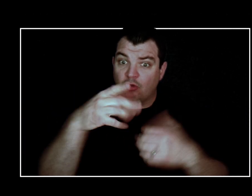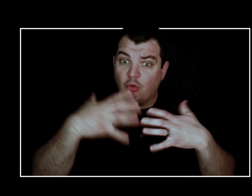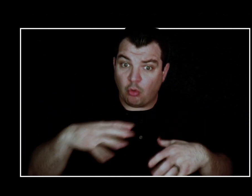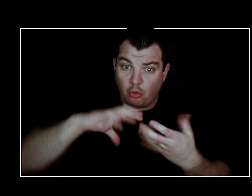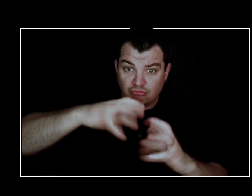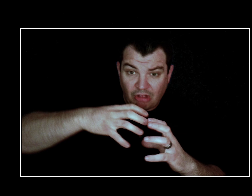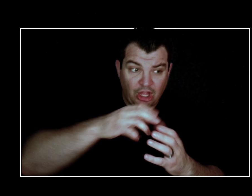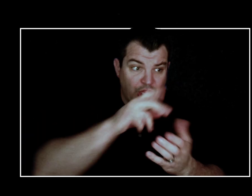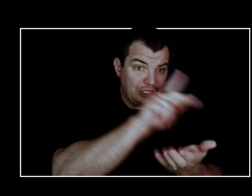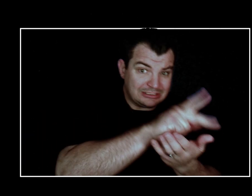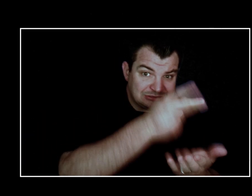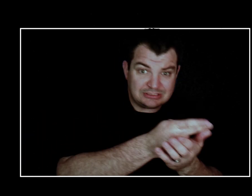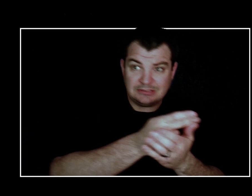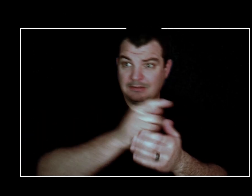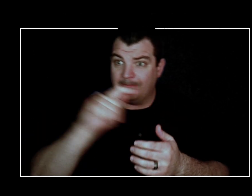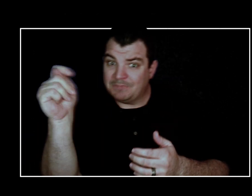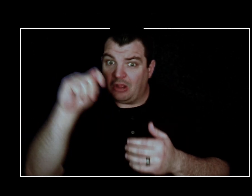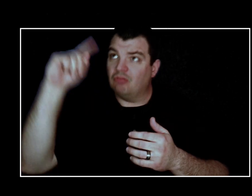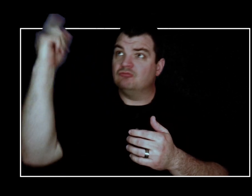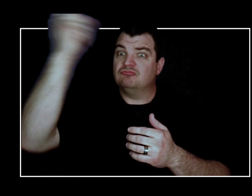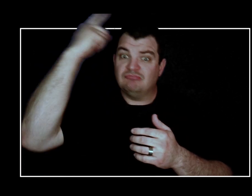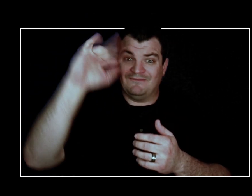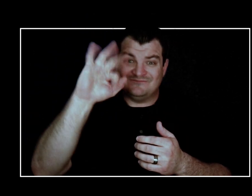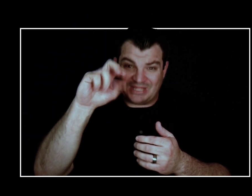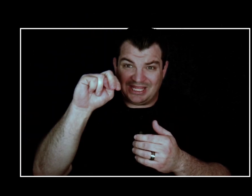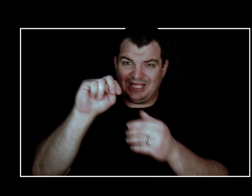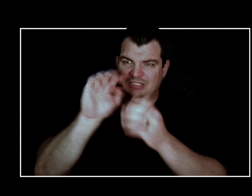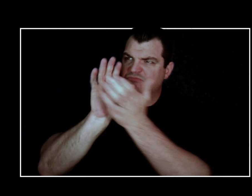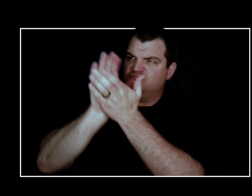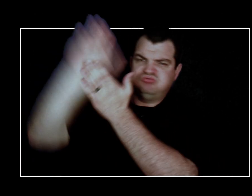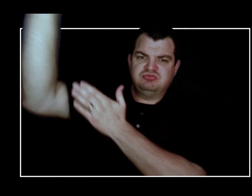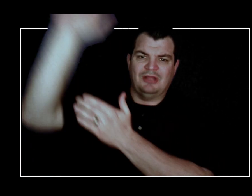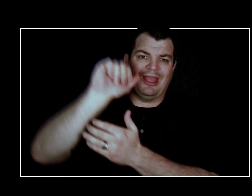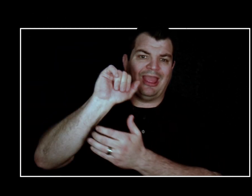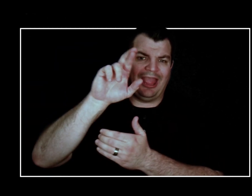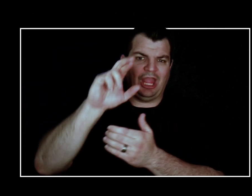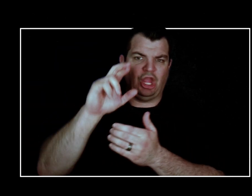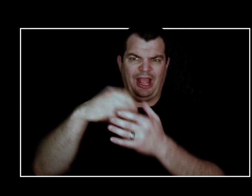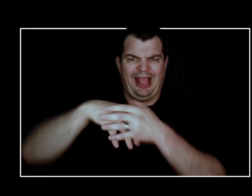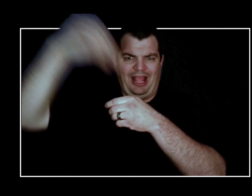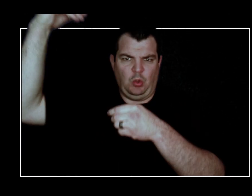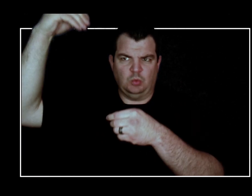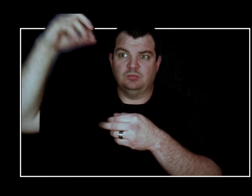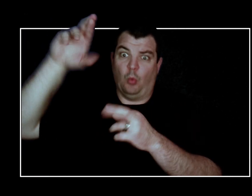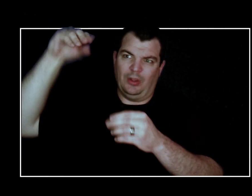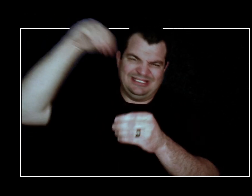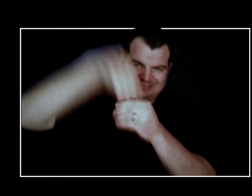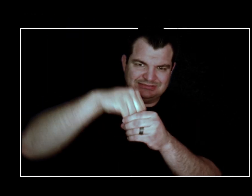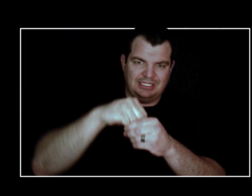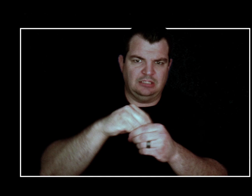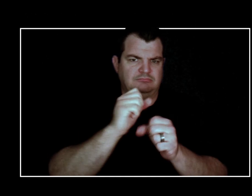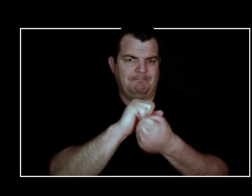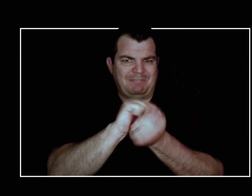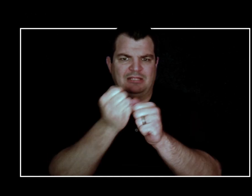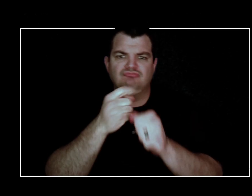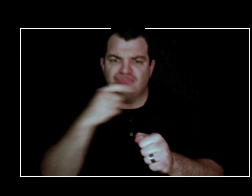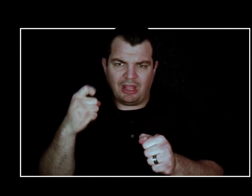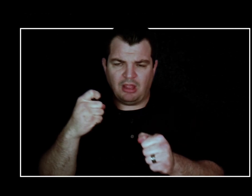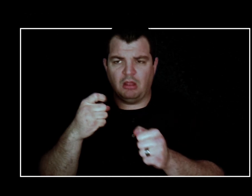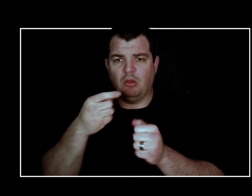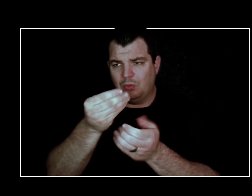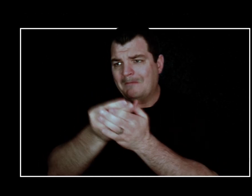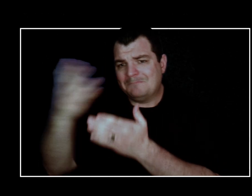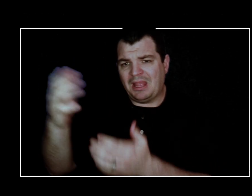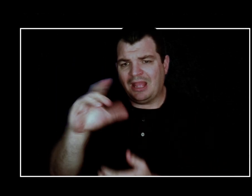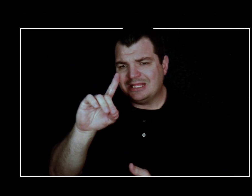clothes dryer and kitchen and bathroom fans push air outside. If your home is very humid, you can buy a